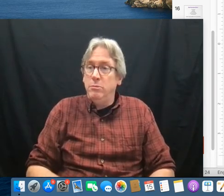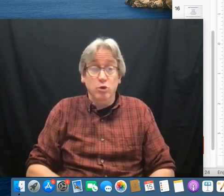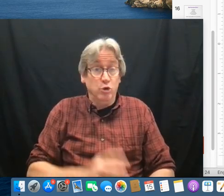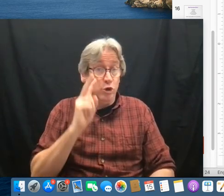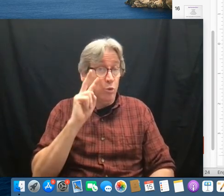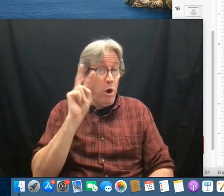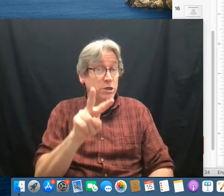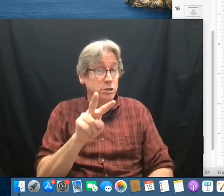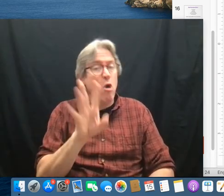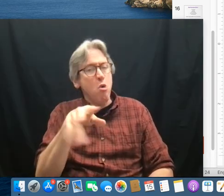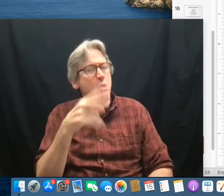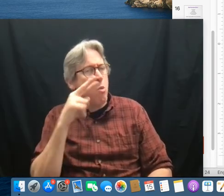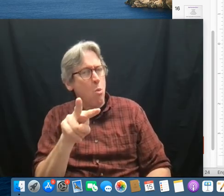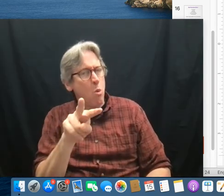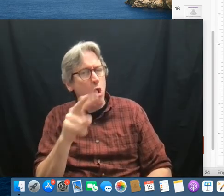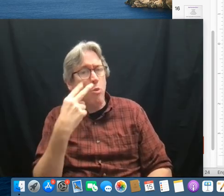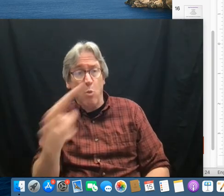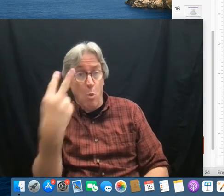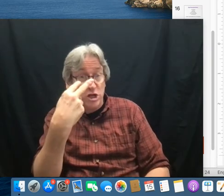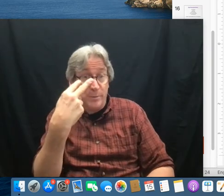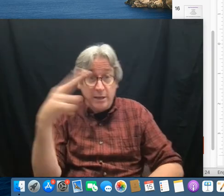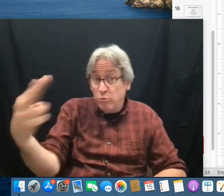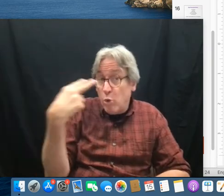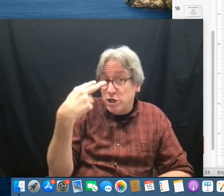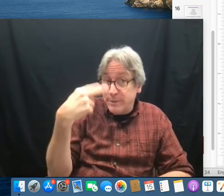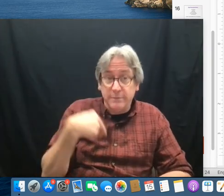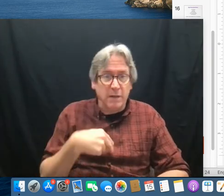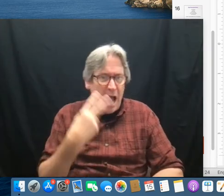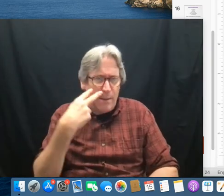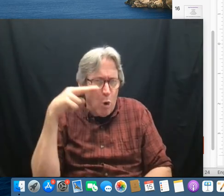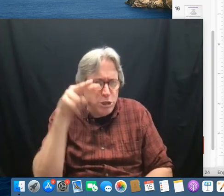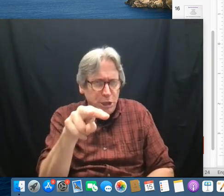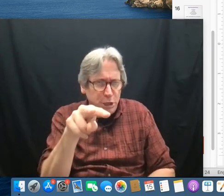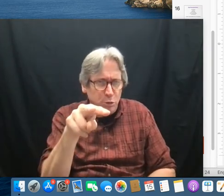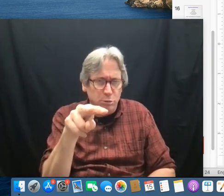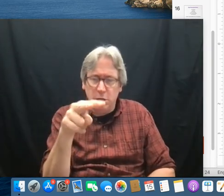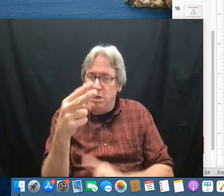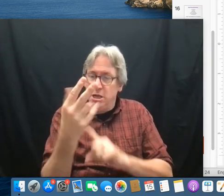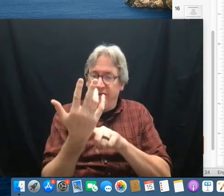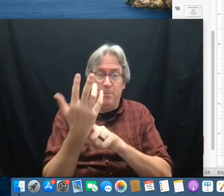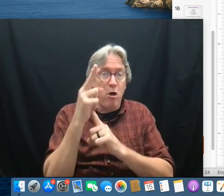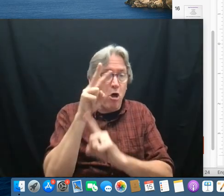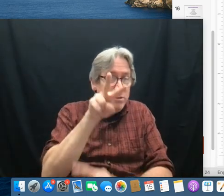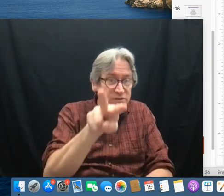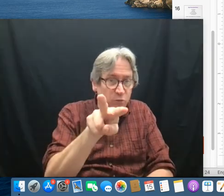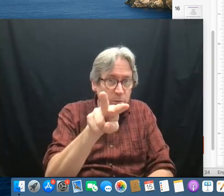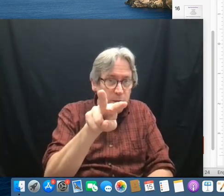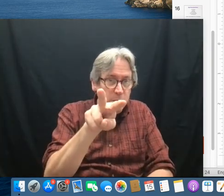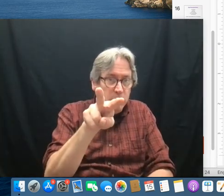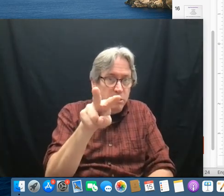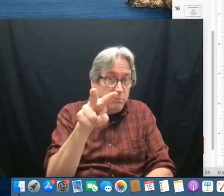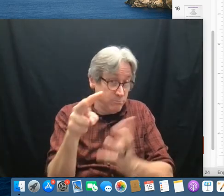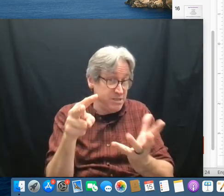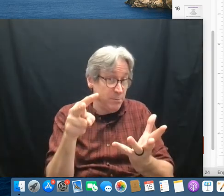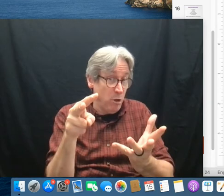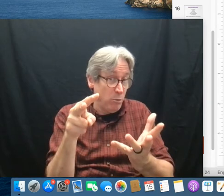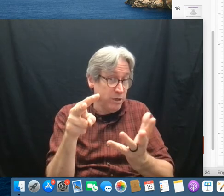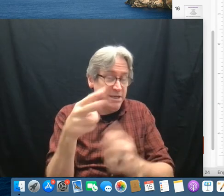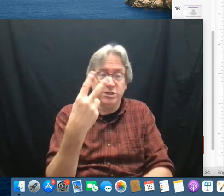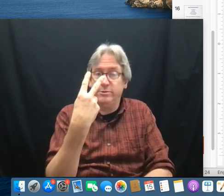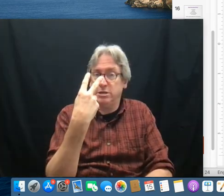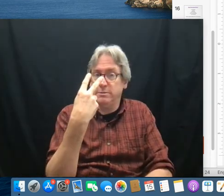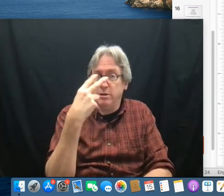Watch. We can do it 3 different ways. There's to see something. Oh, I saw that.